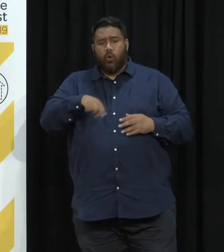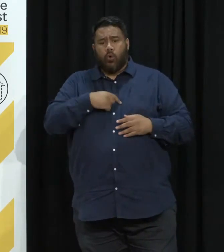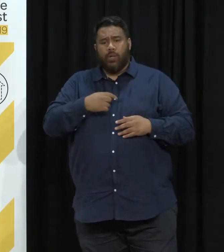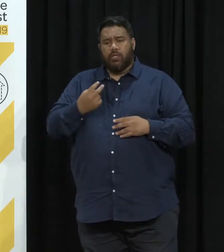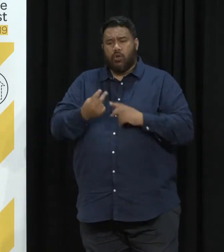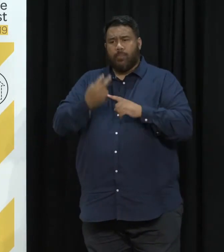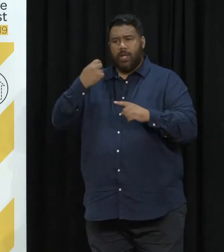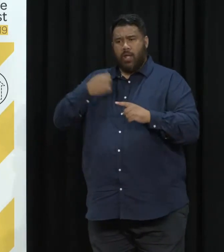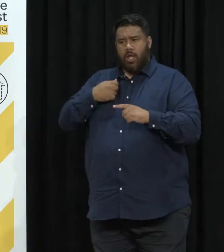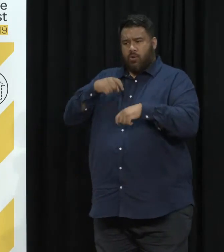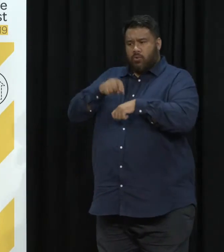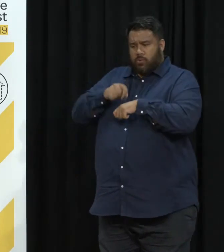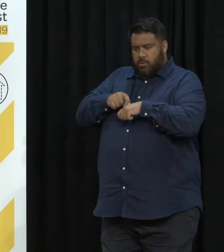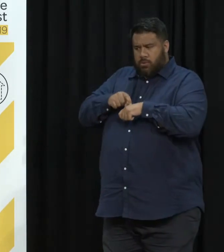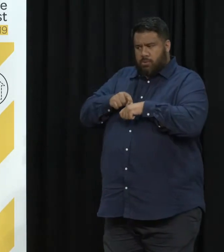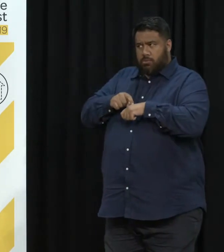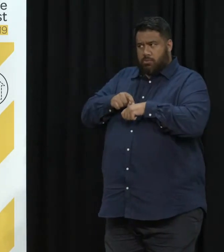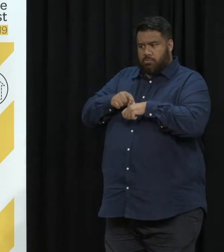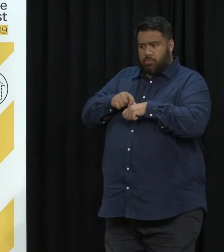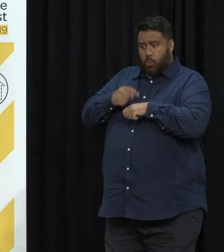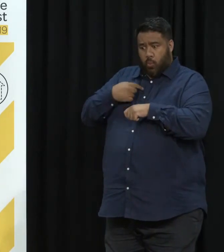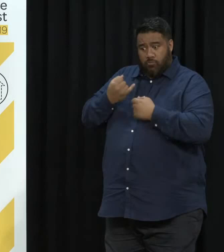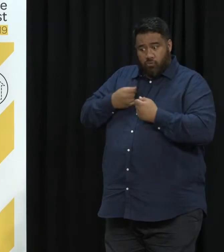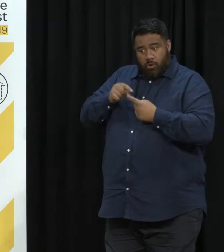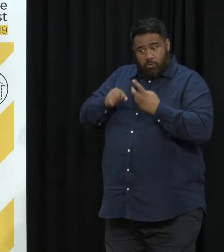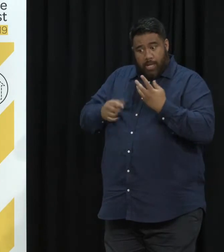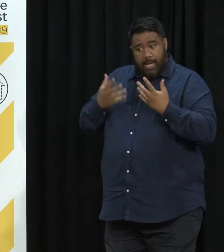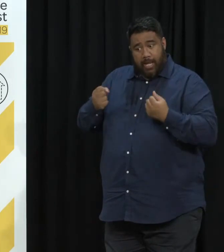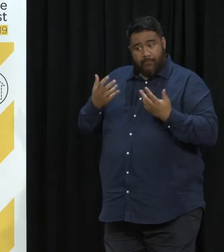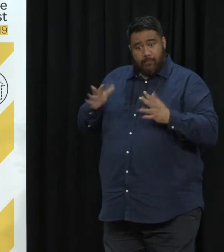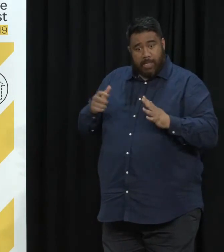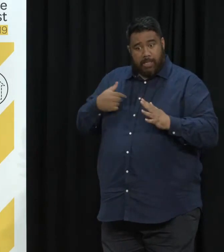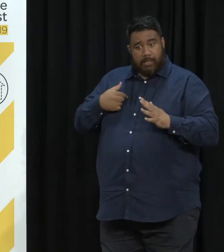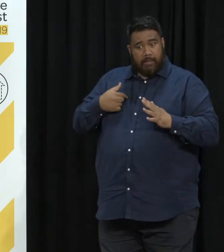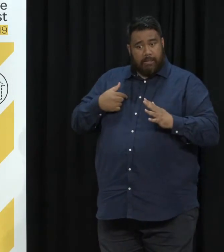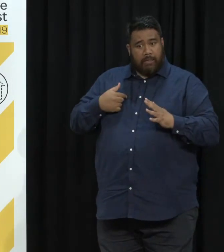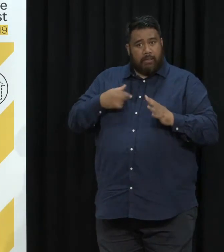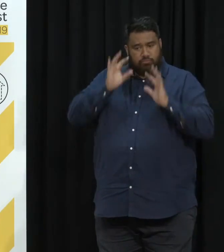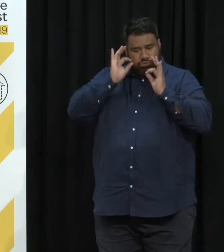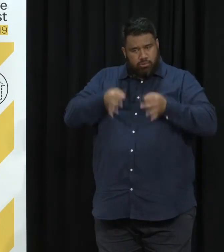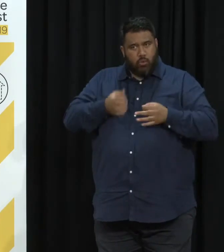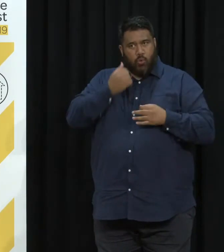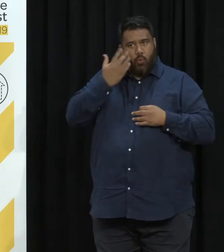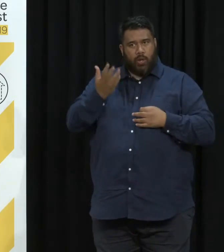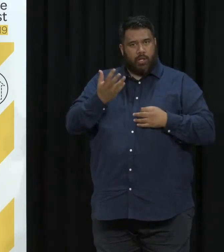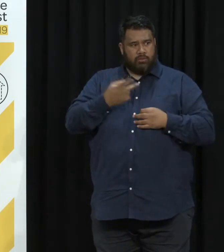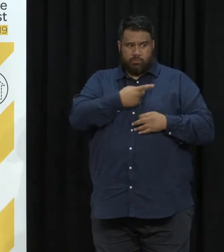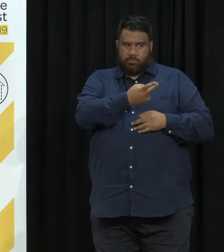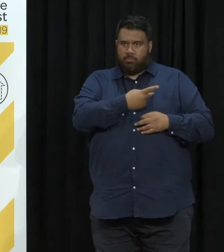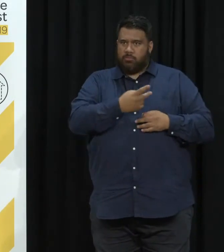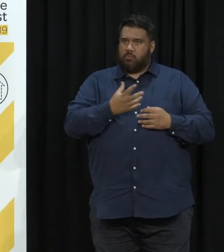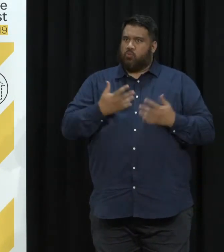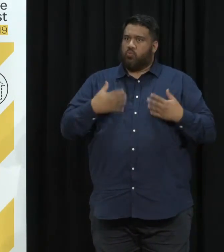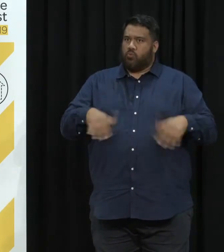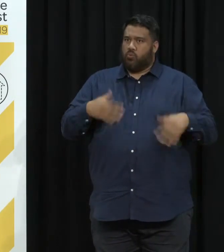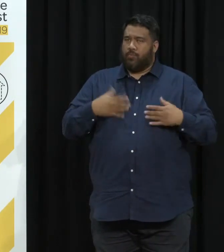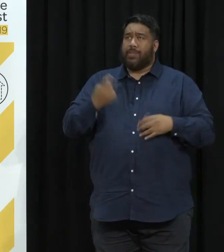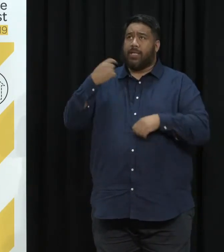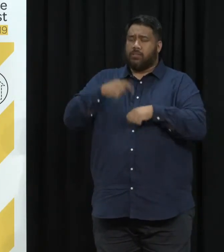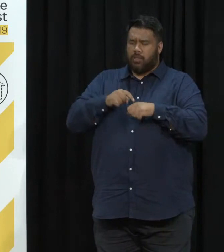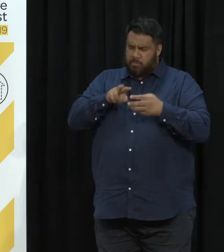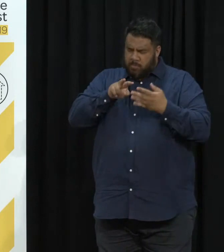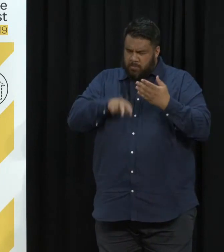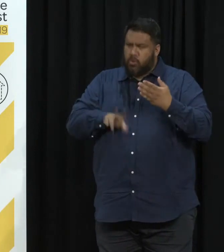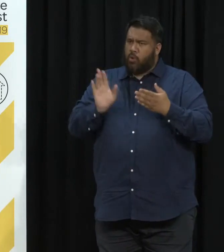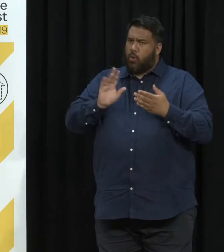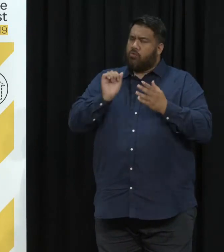this situation. And you can imagine that no one does that more than myself and Dr. Bloomfield. And in going back, we were at the right alert level to try